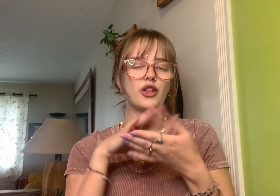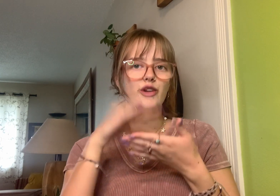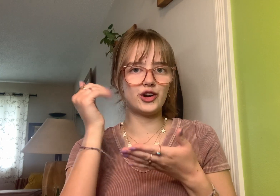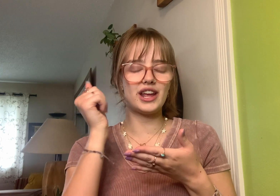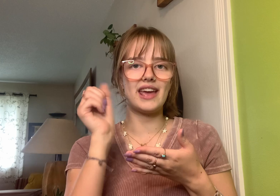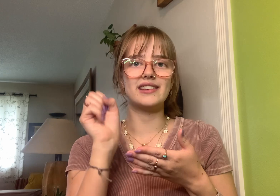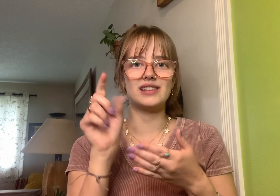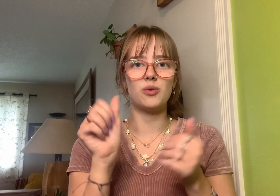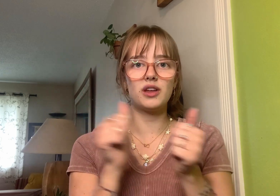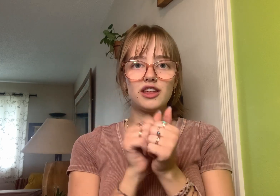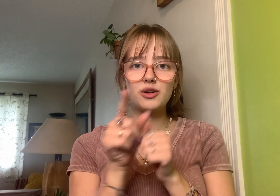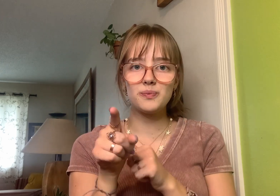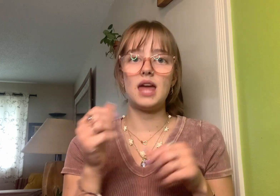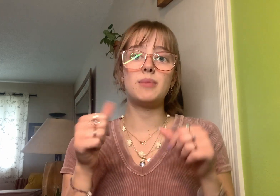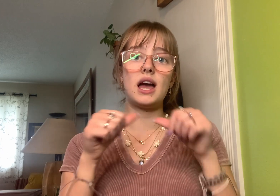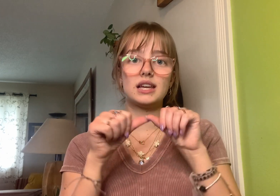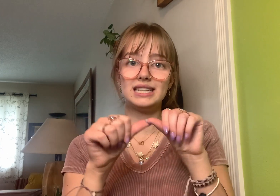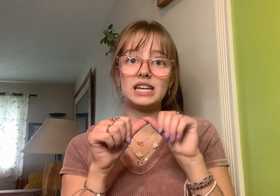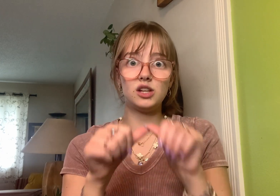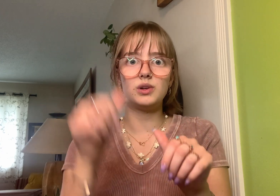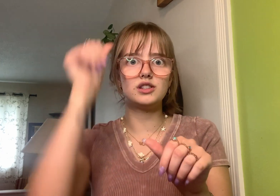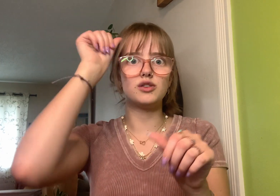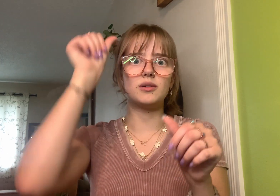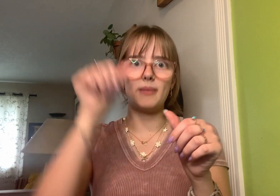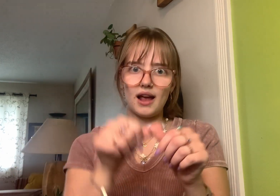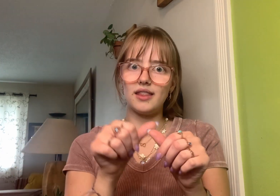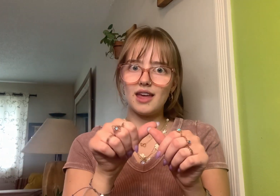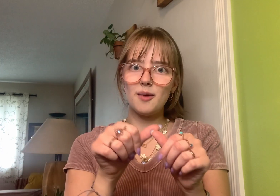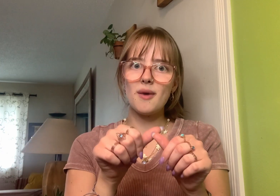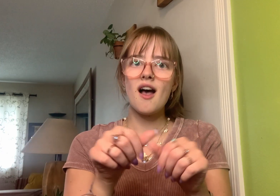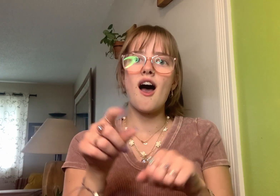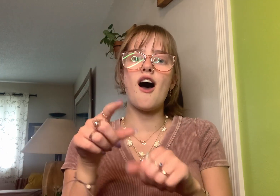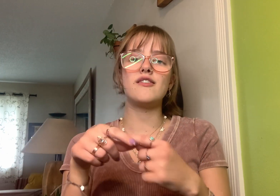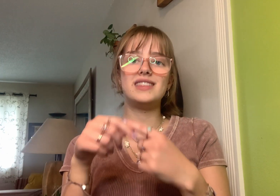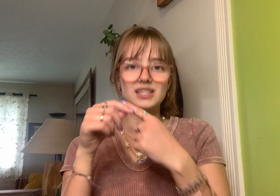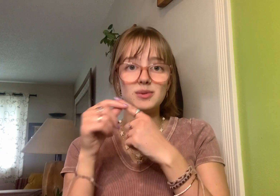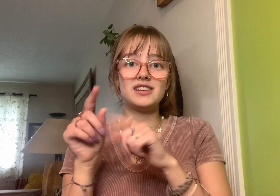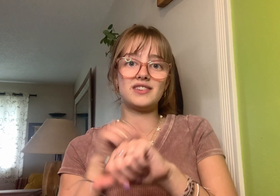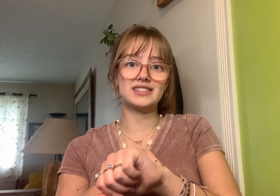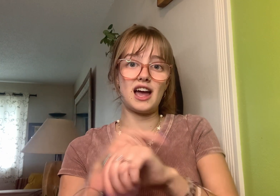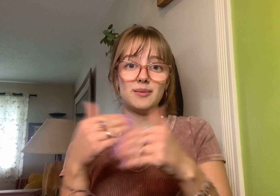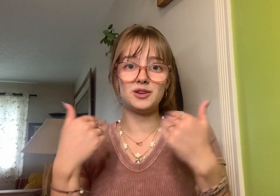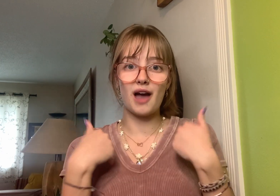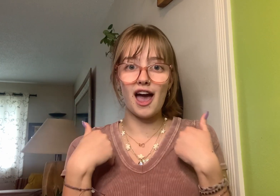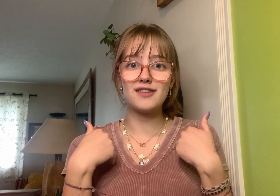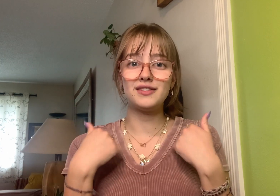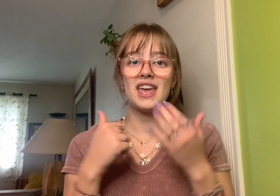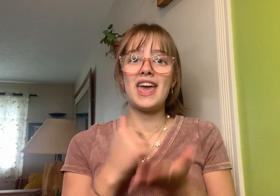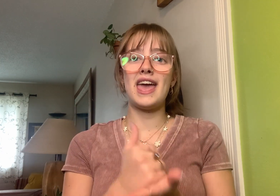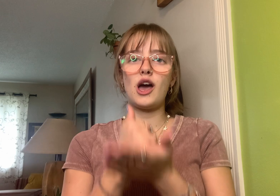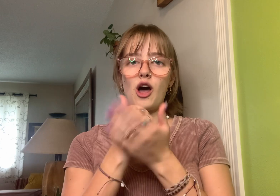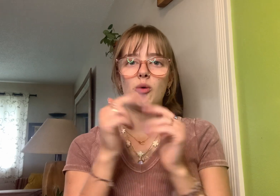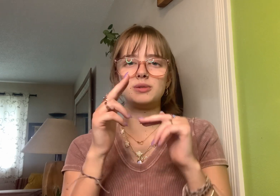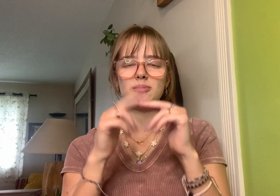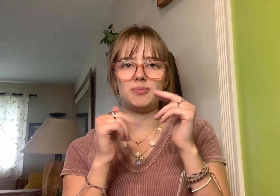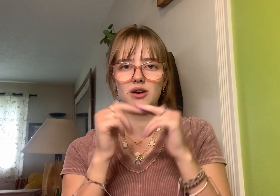learn ASL with you. And by continuing to remind them of this specific time you have, it helps build